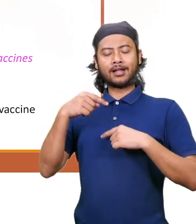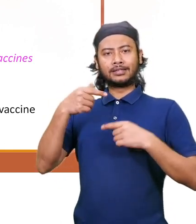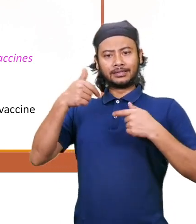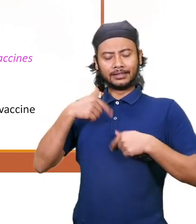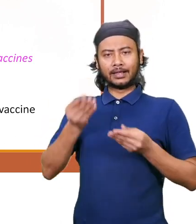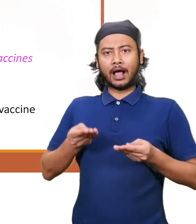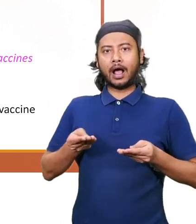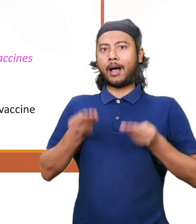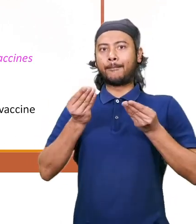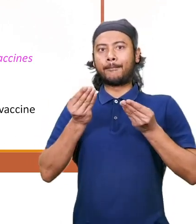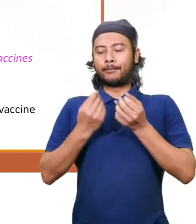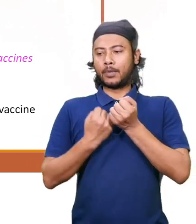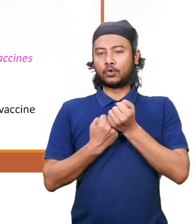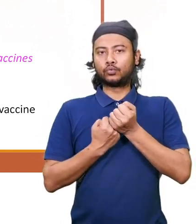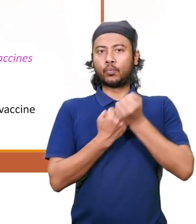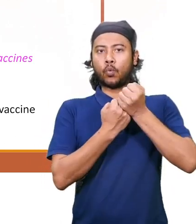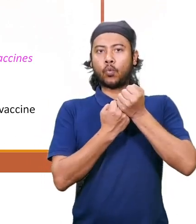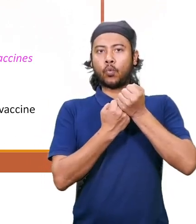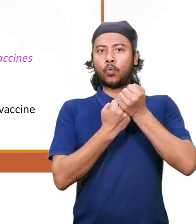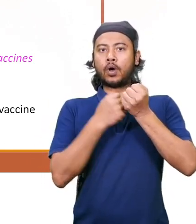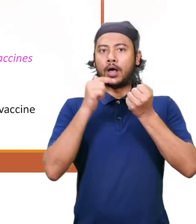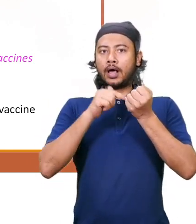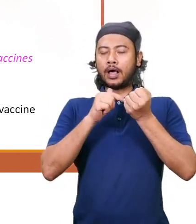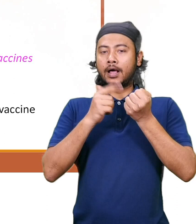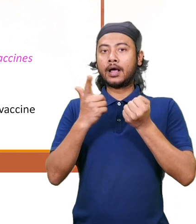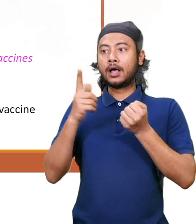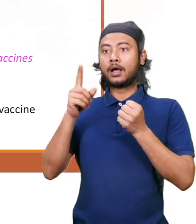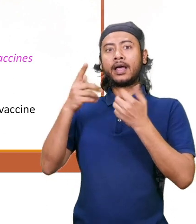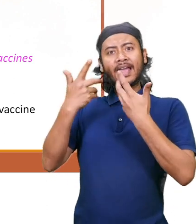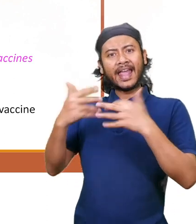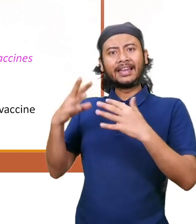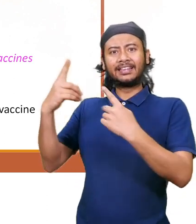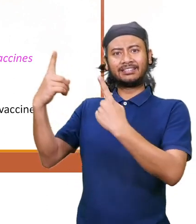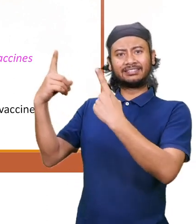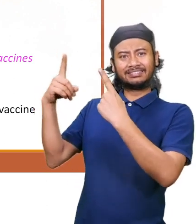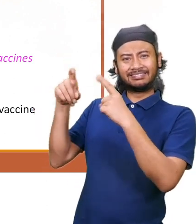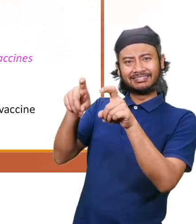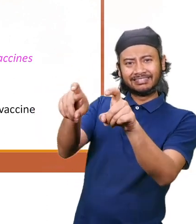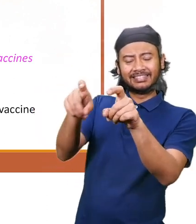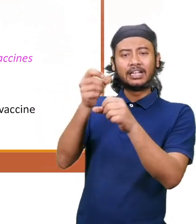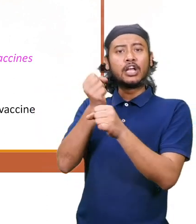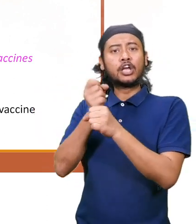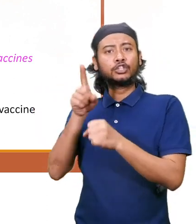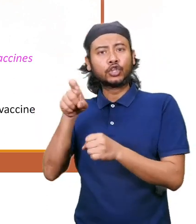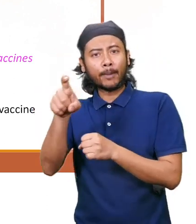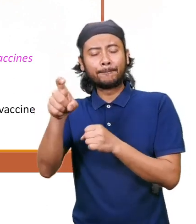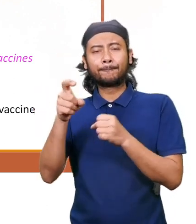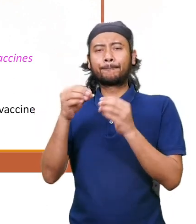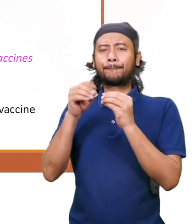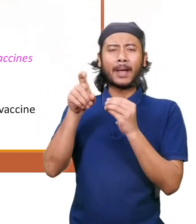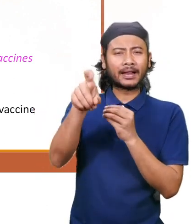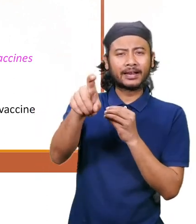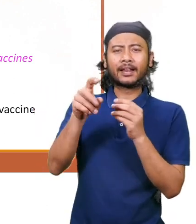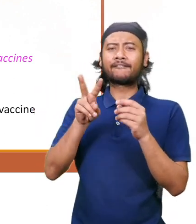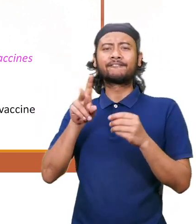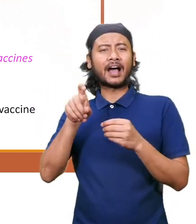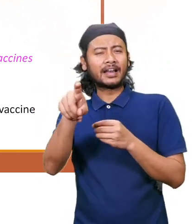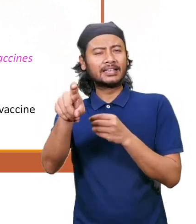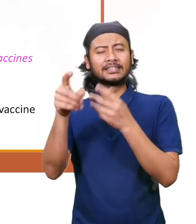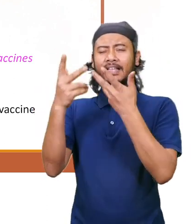any microorganisms by training our immune system about the structural characteristics of